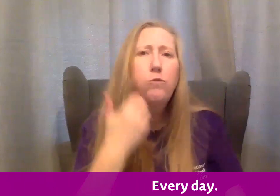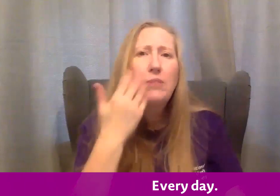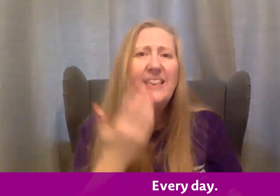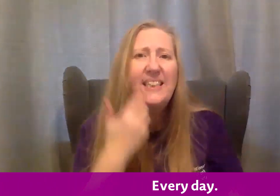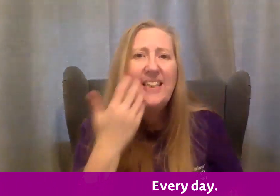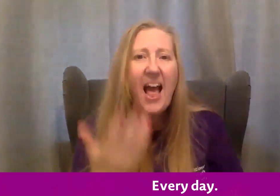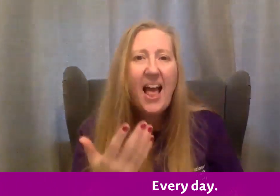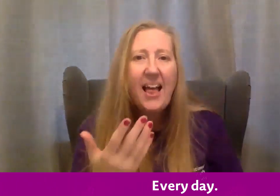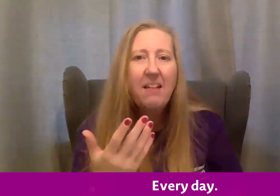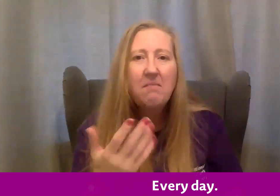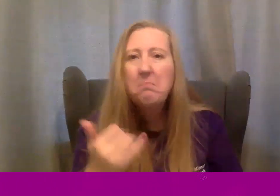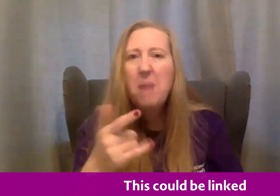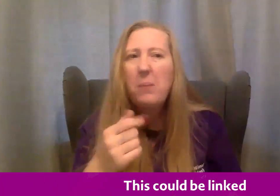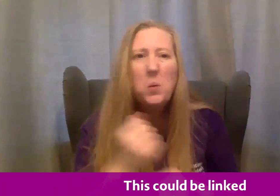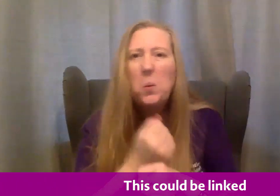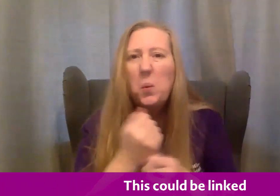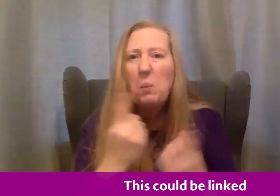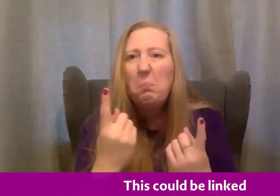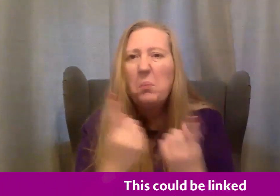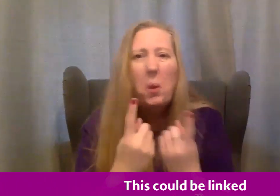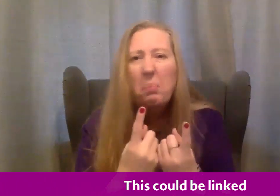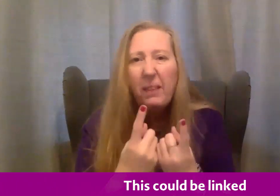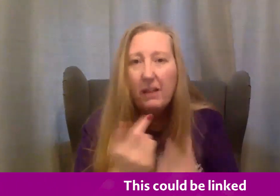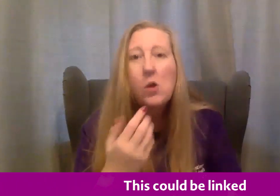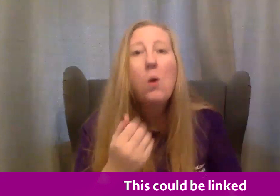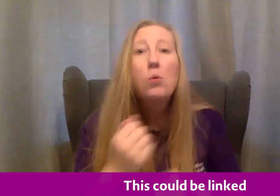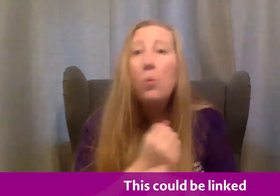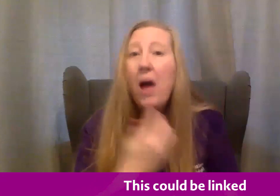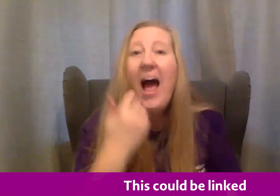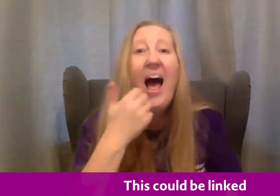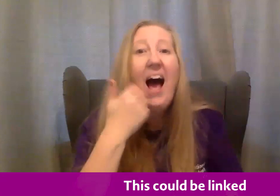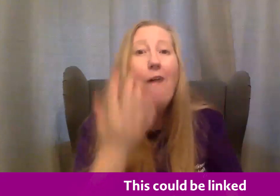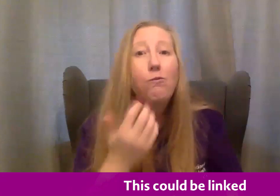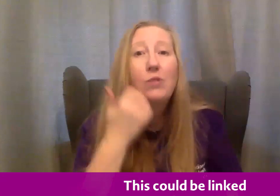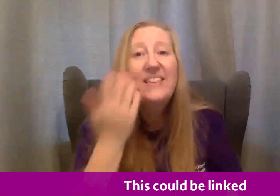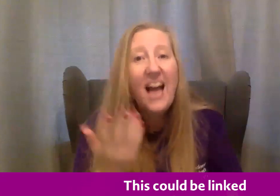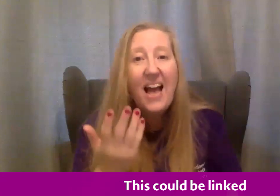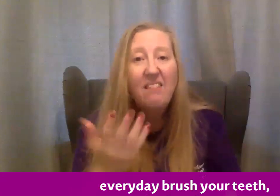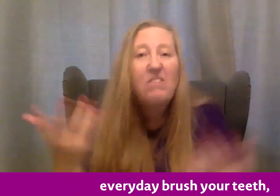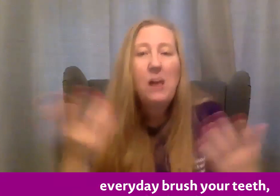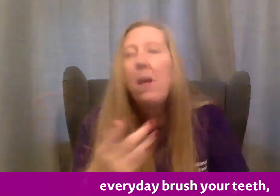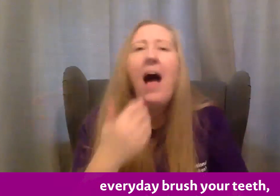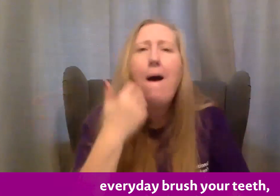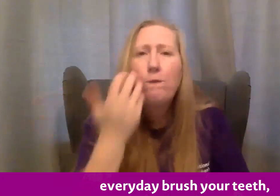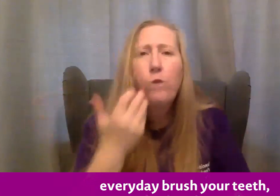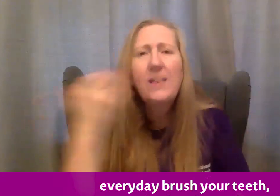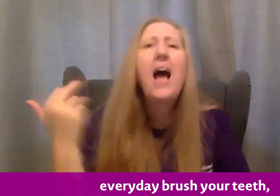Every day. This could be linked to everyday activities. Every day. Brush your teeth.